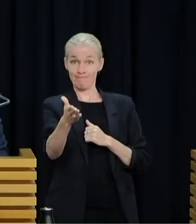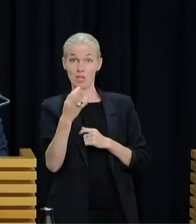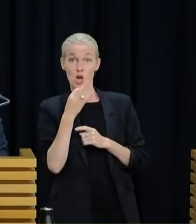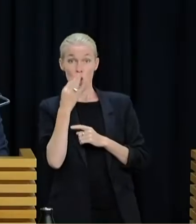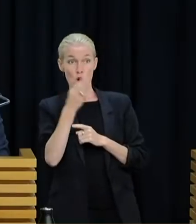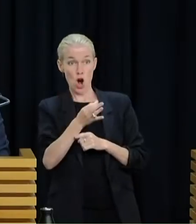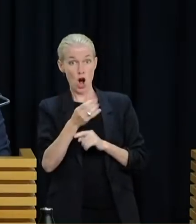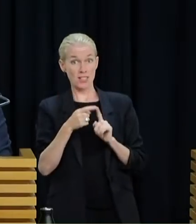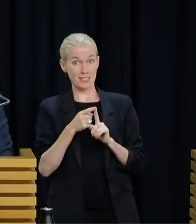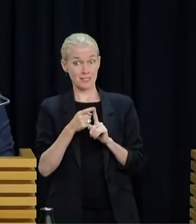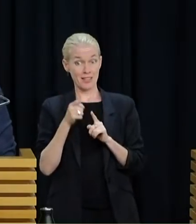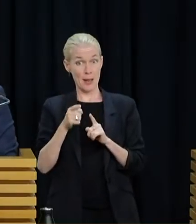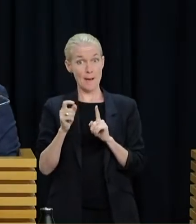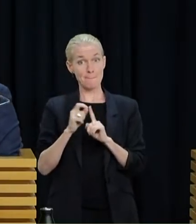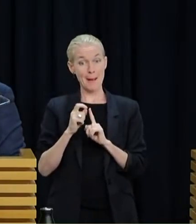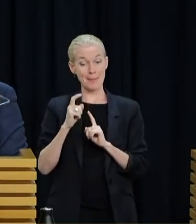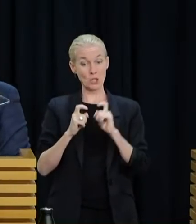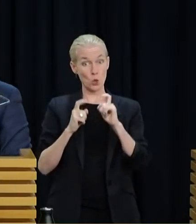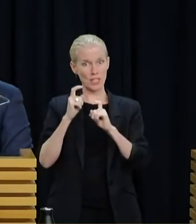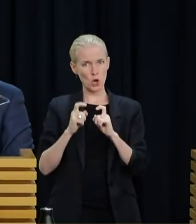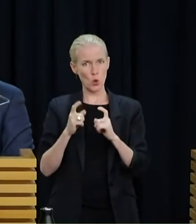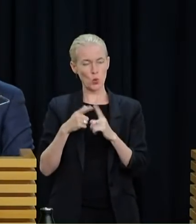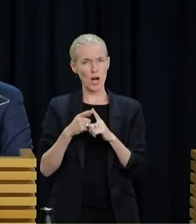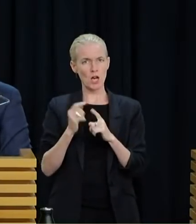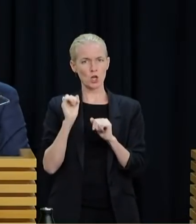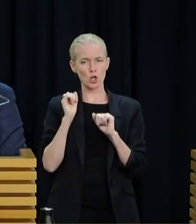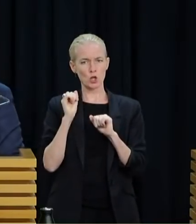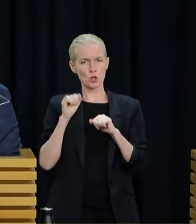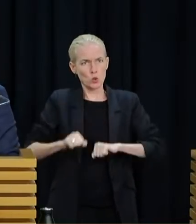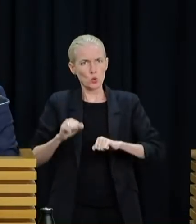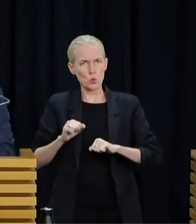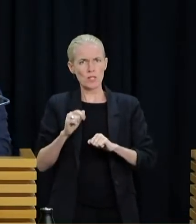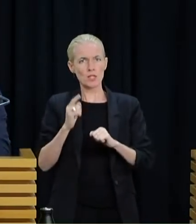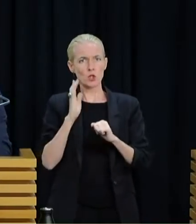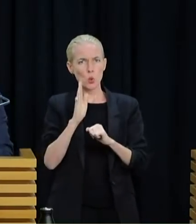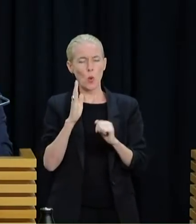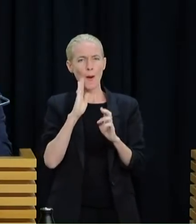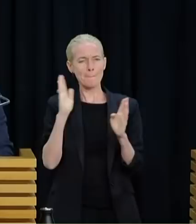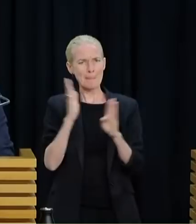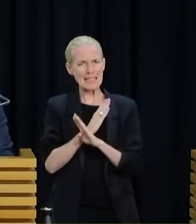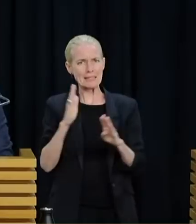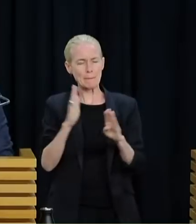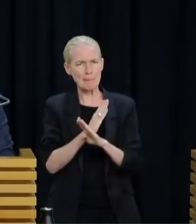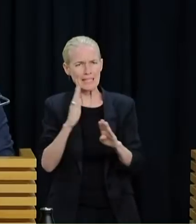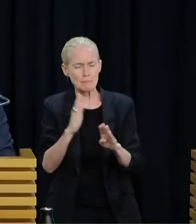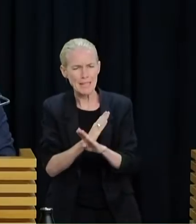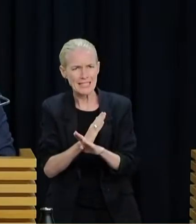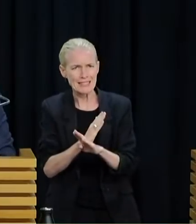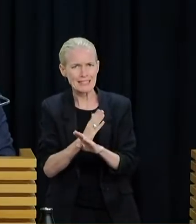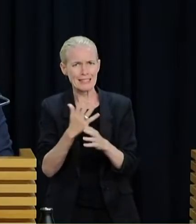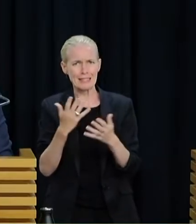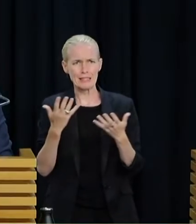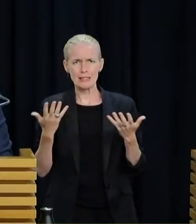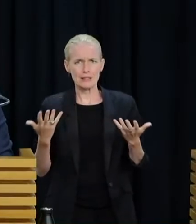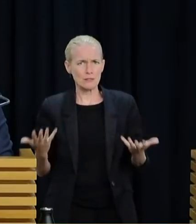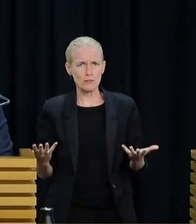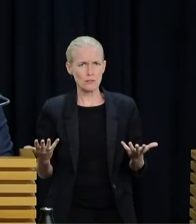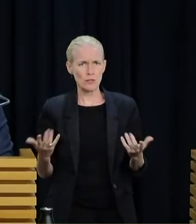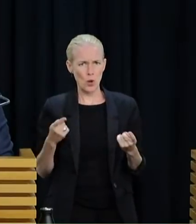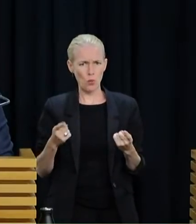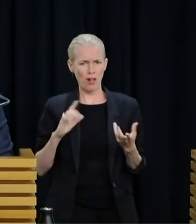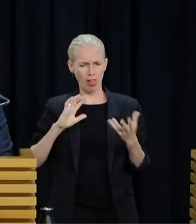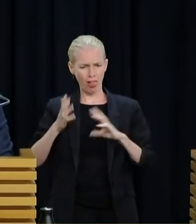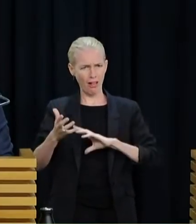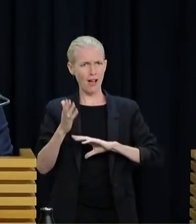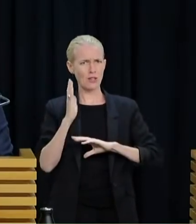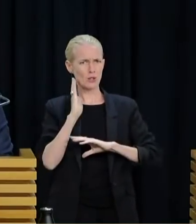their learning, and what are you doing about that? I know that with the lockdown, the alert level escalation, the school already had kicked into